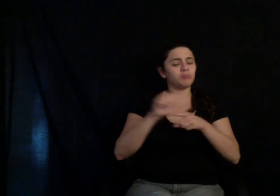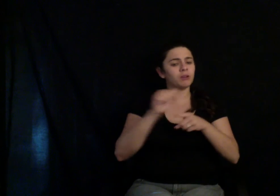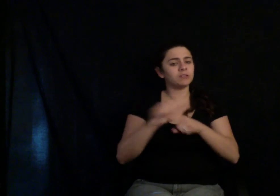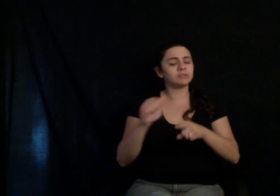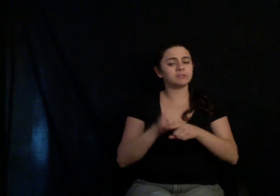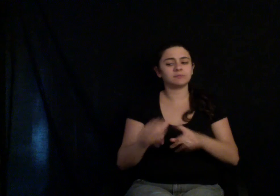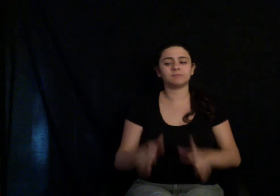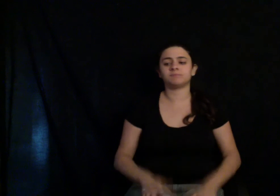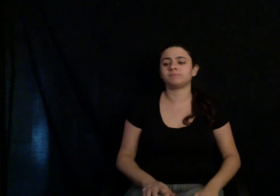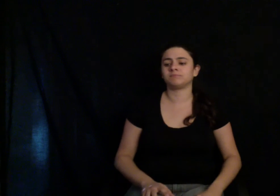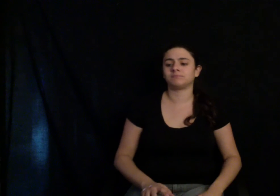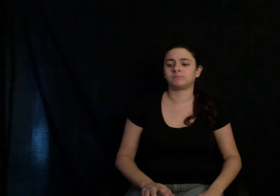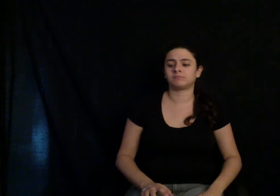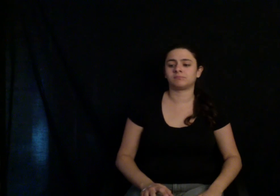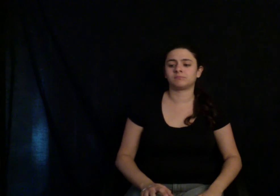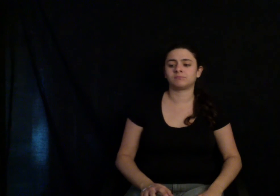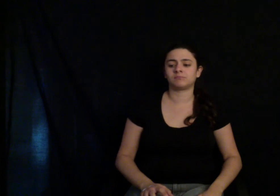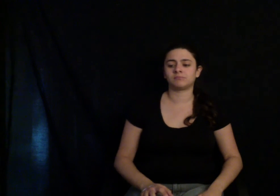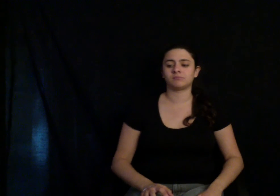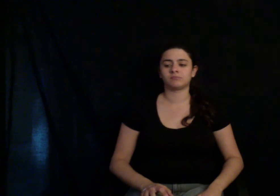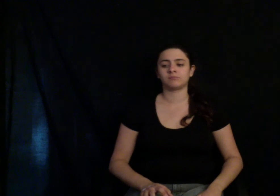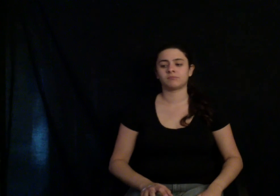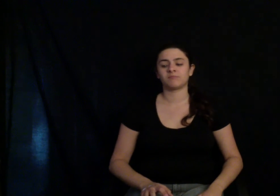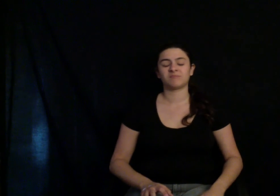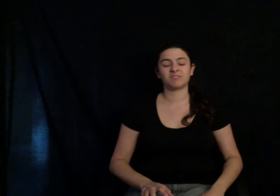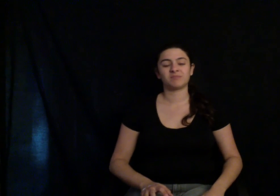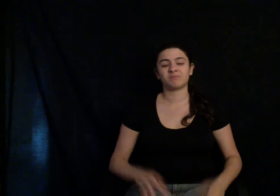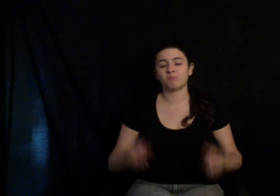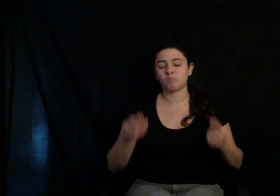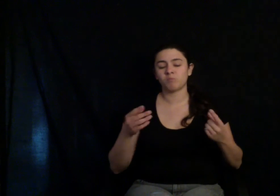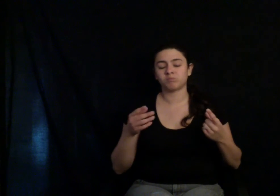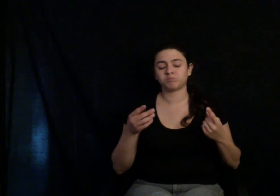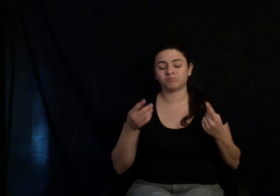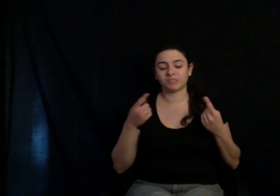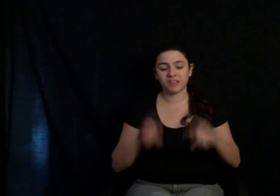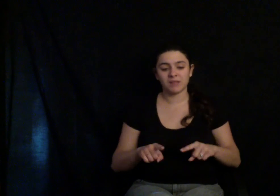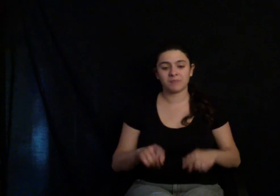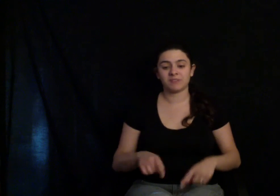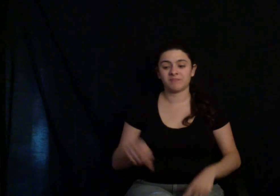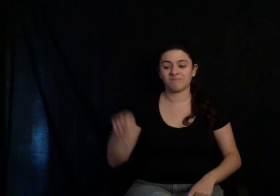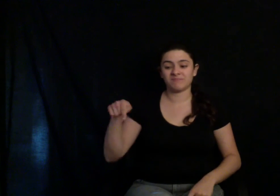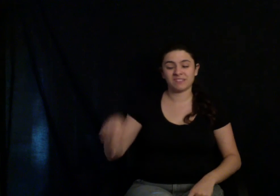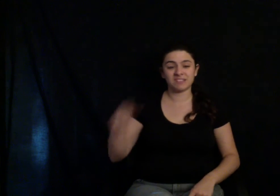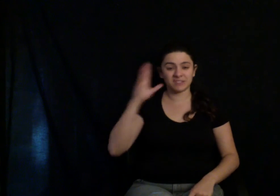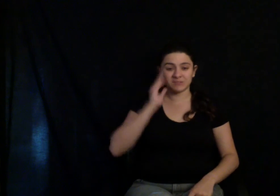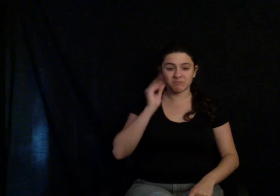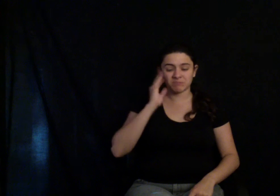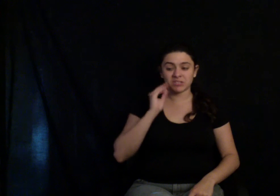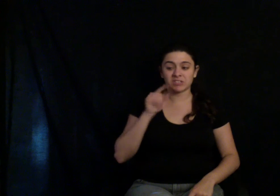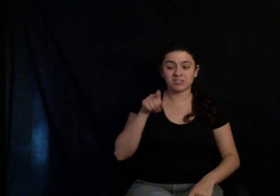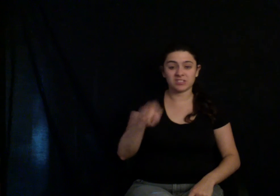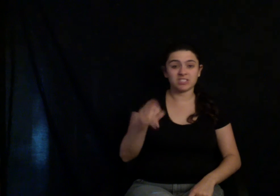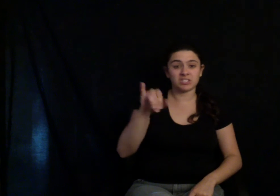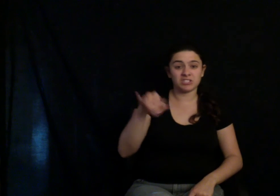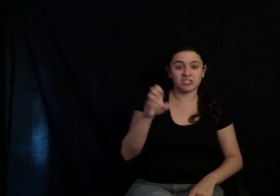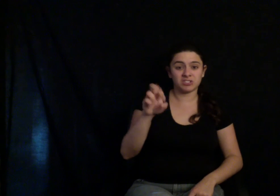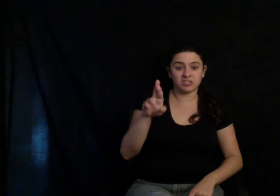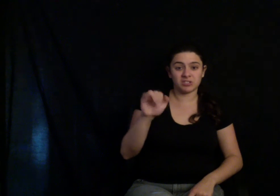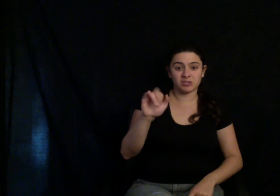today, I talked about with Jared. I was like, dude, I was in this fire. We talked about it at length. And I escaped